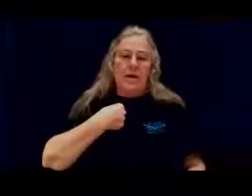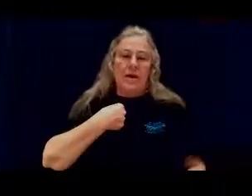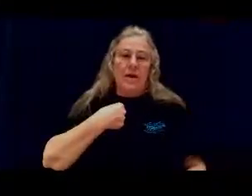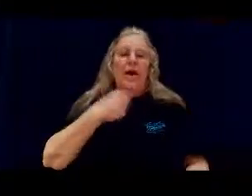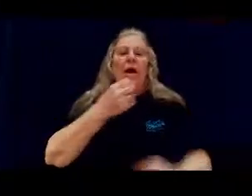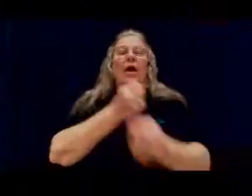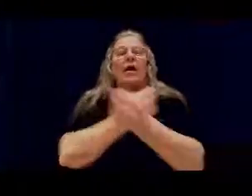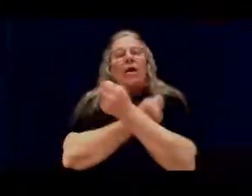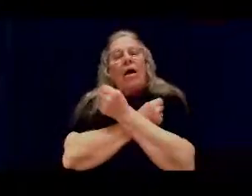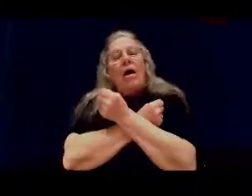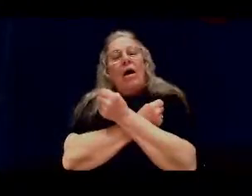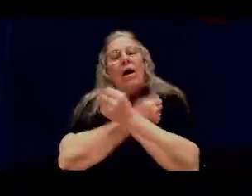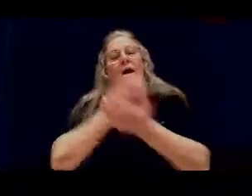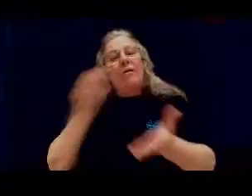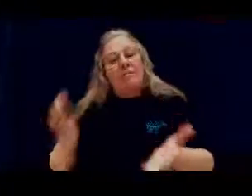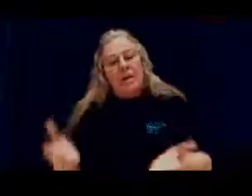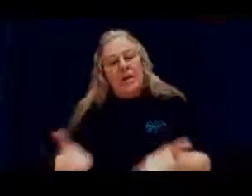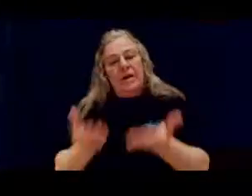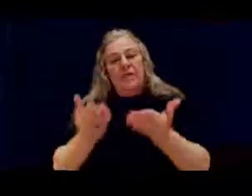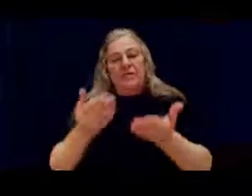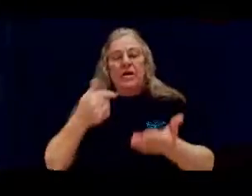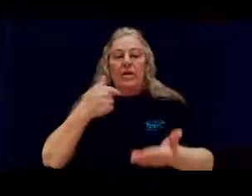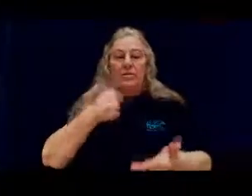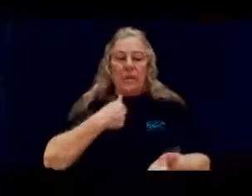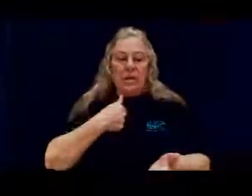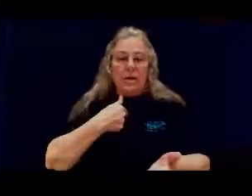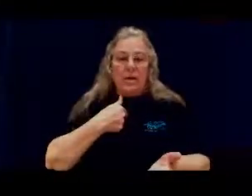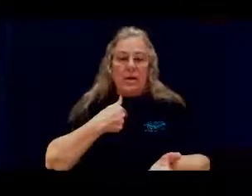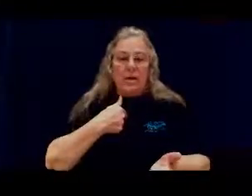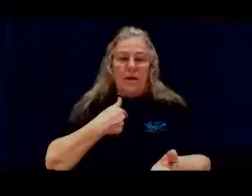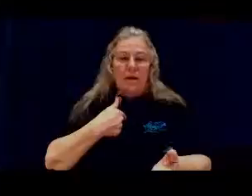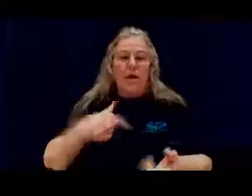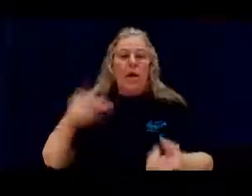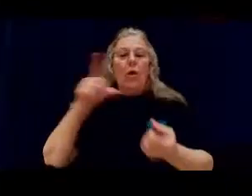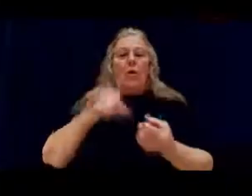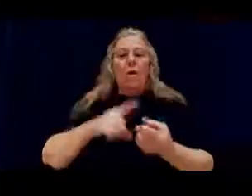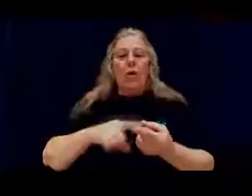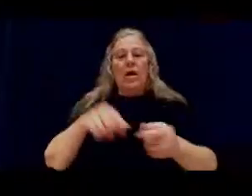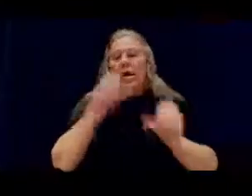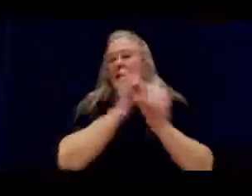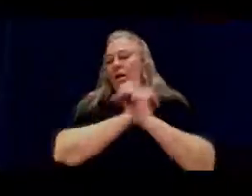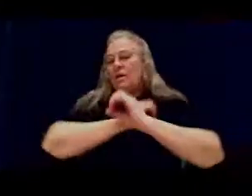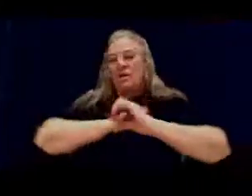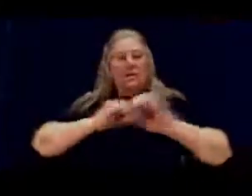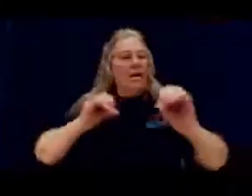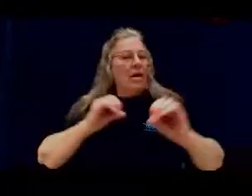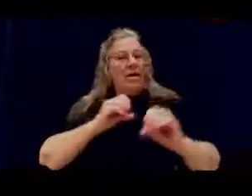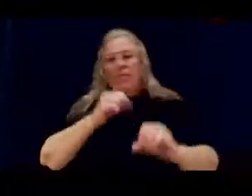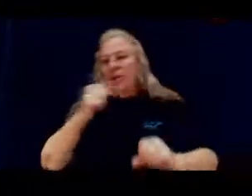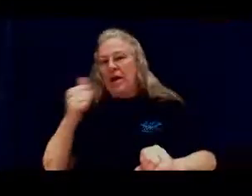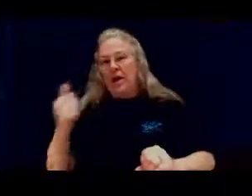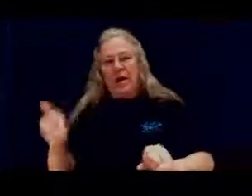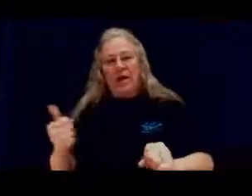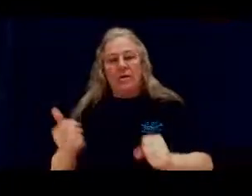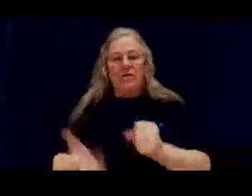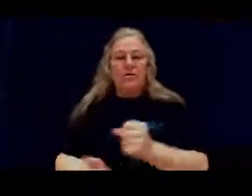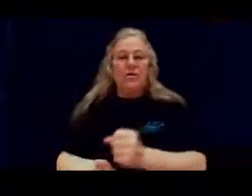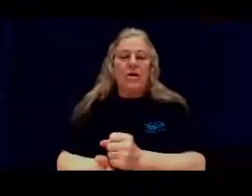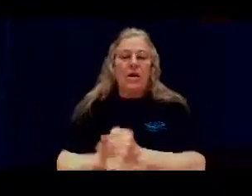me, love lifted me, when nothing else could